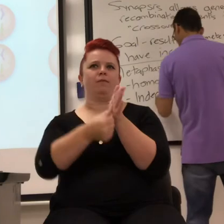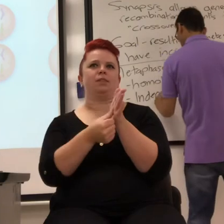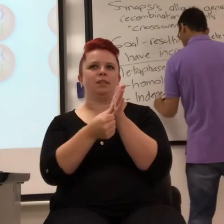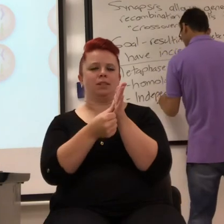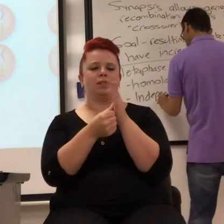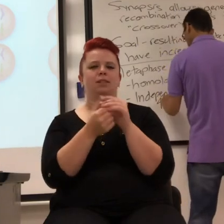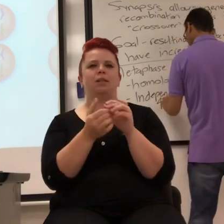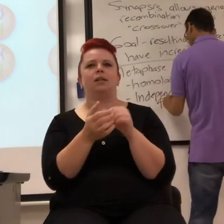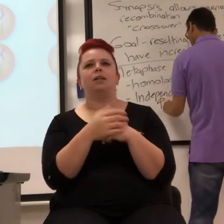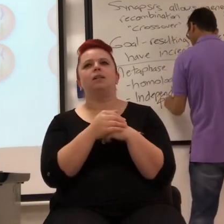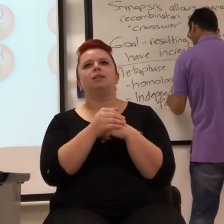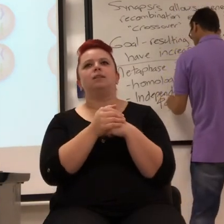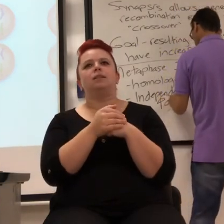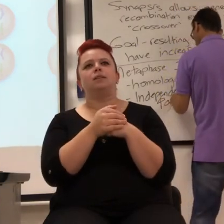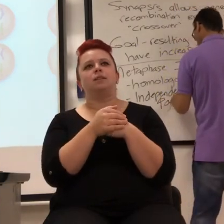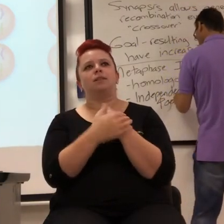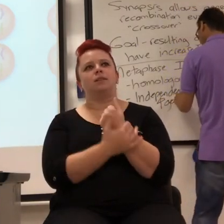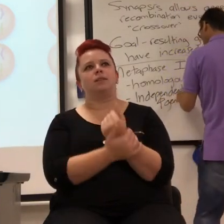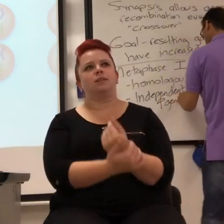it. Increase